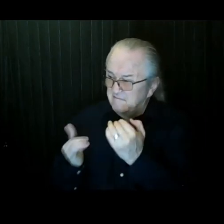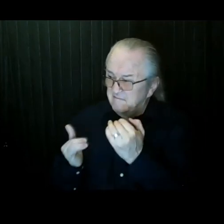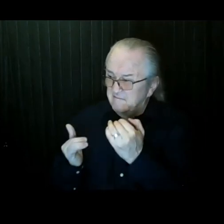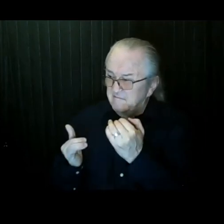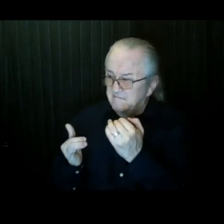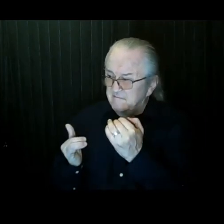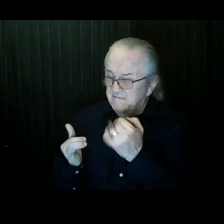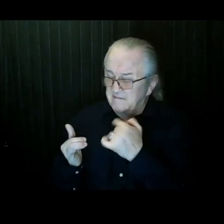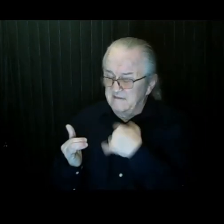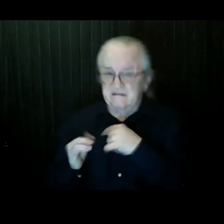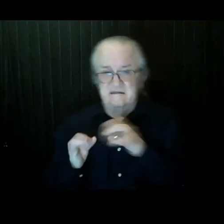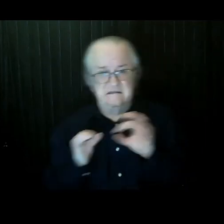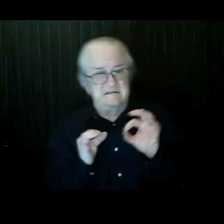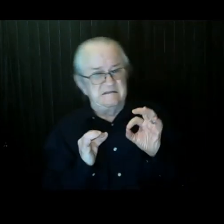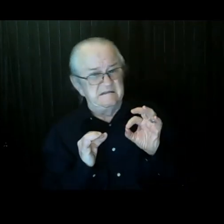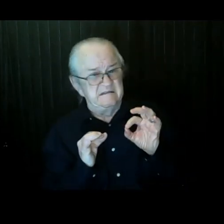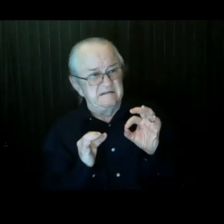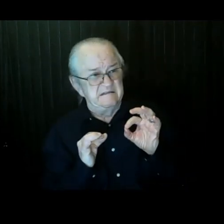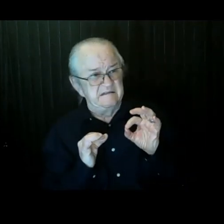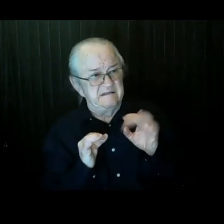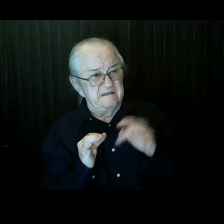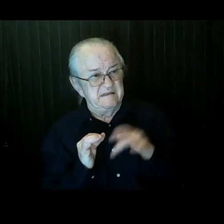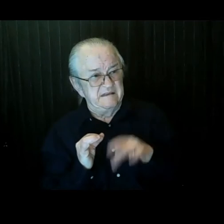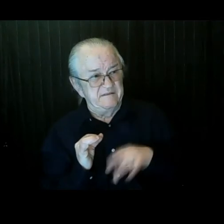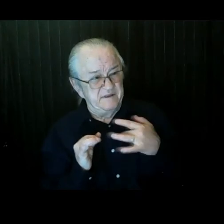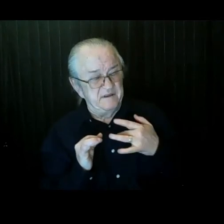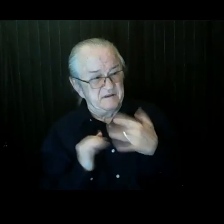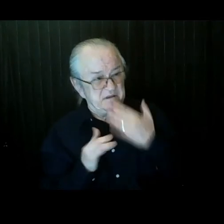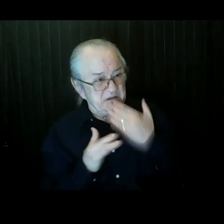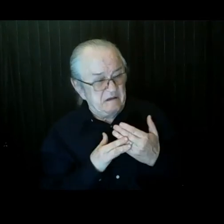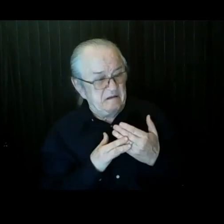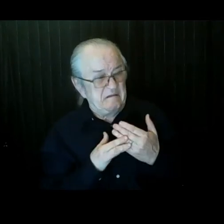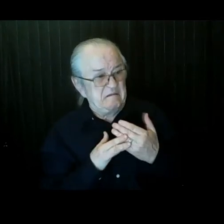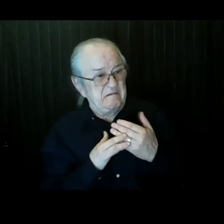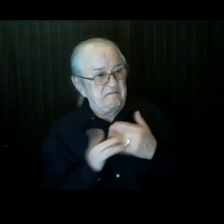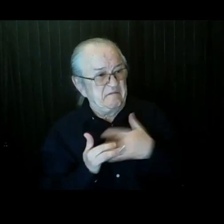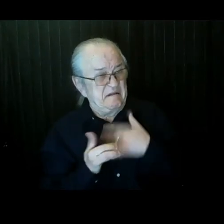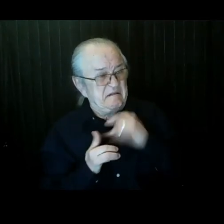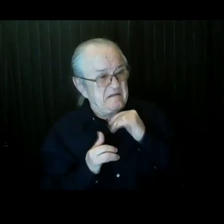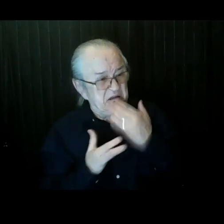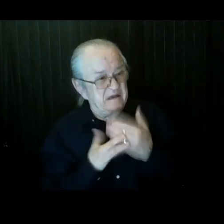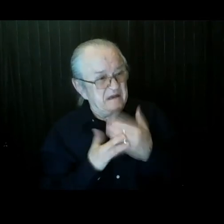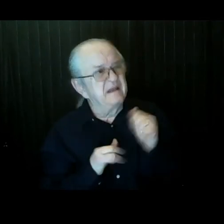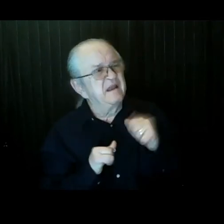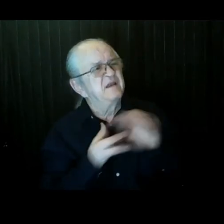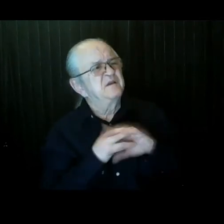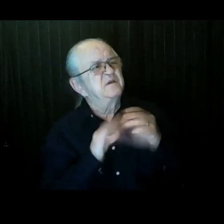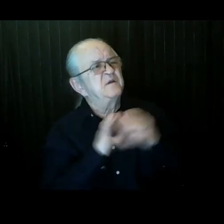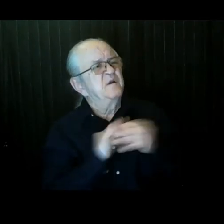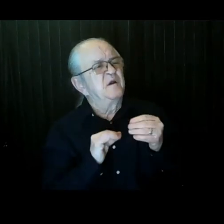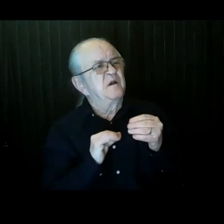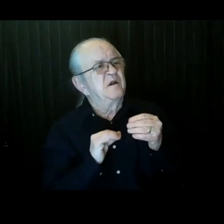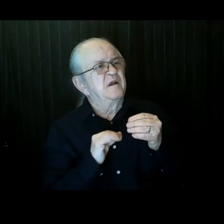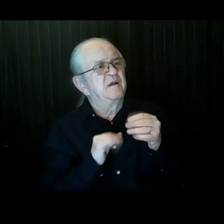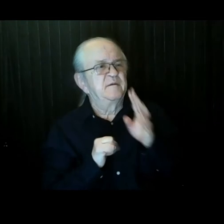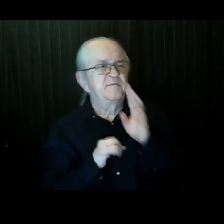sure whether to feel vindicated by that or not. So I said, no, yeah, storytelling, but you know, like spoken